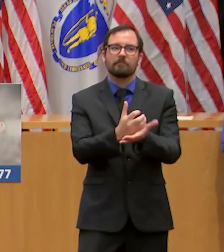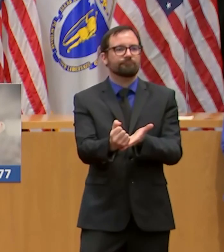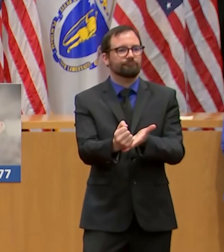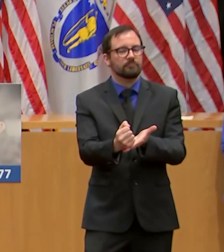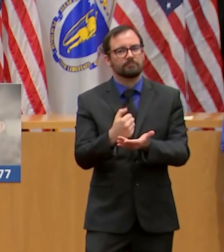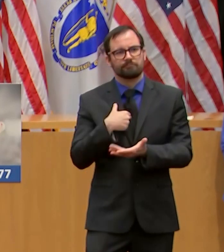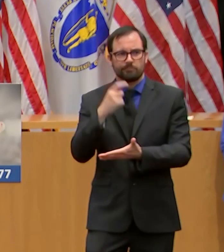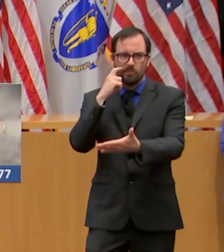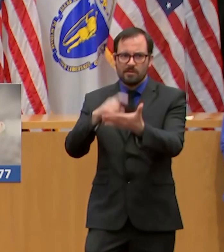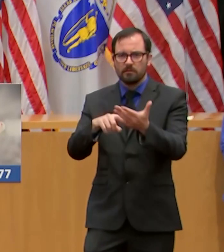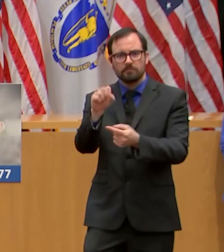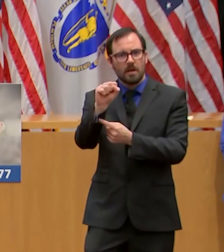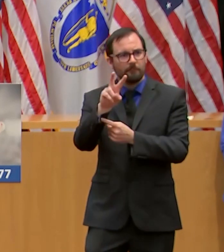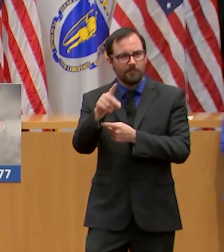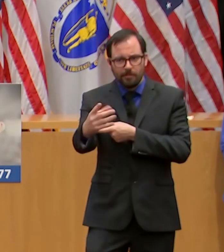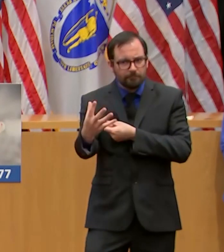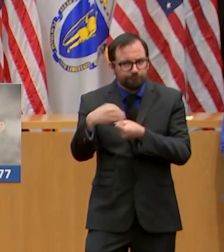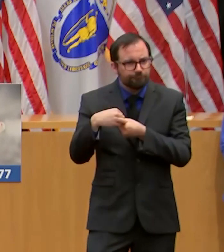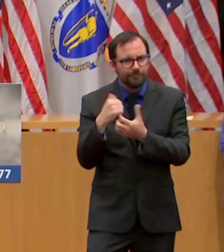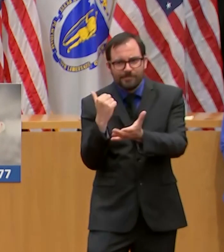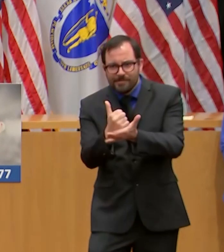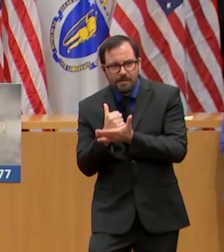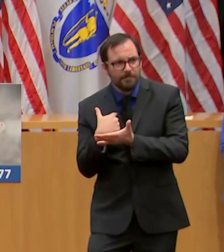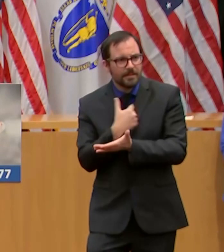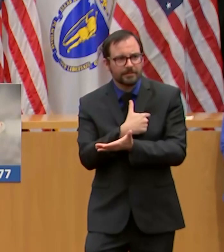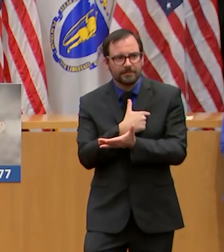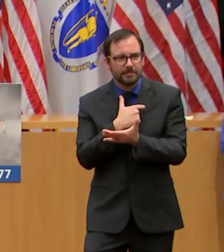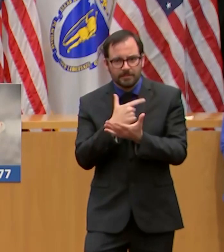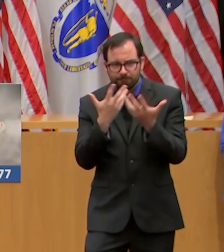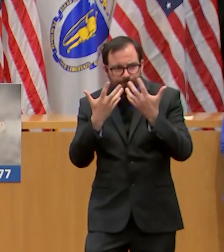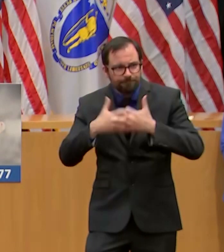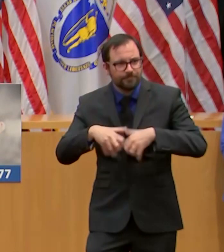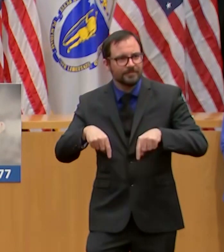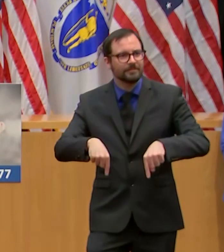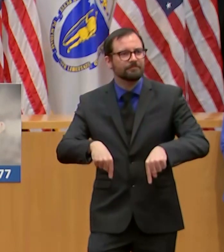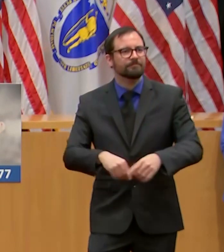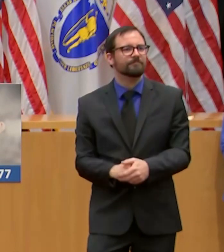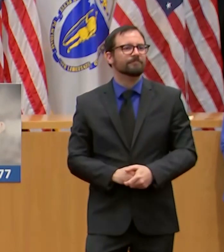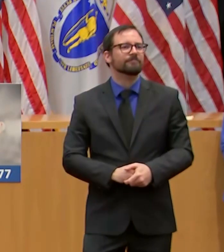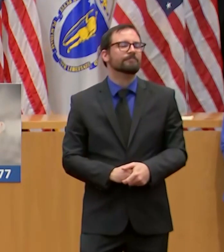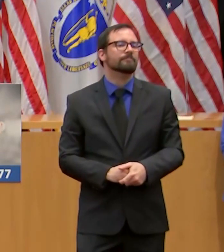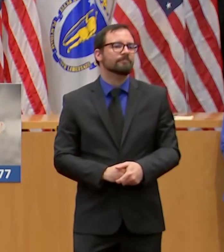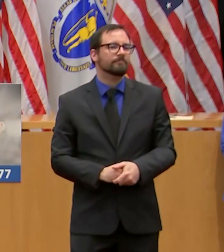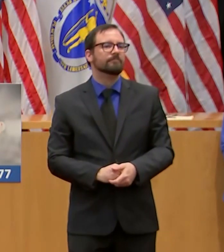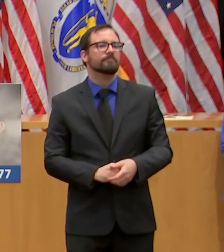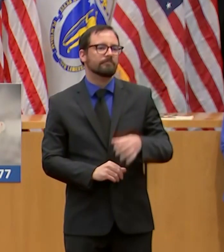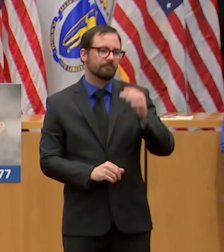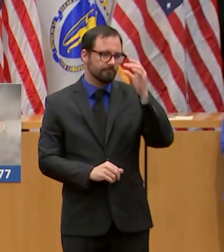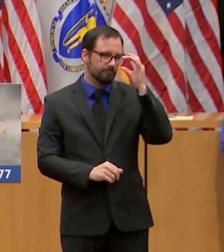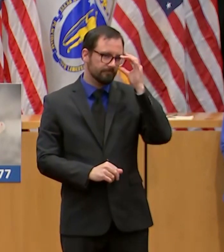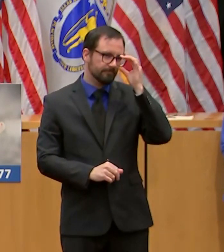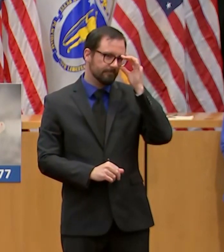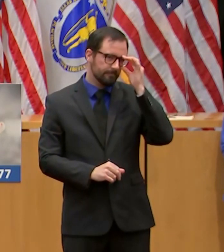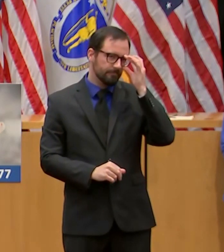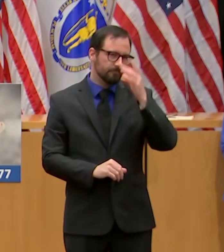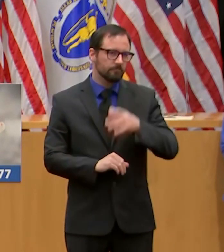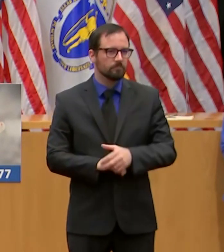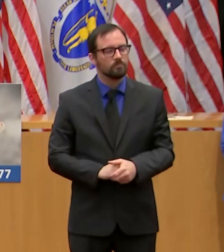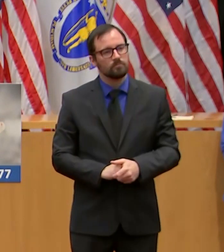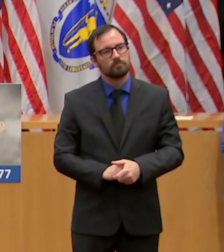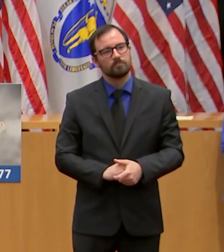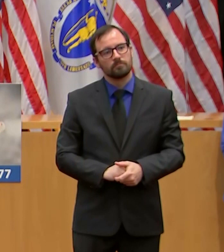use, sustaining our supply of this crucial personal protective equipment for all the folks who are leading the charge in the fight